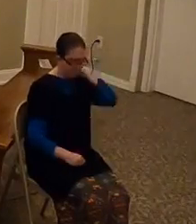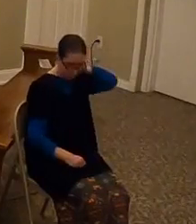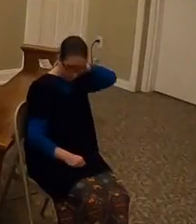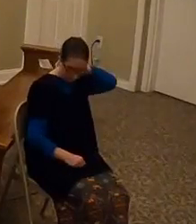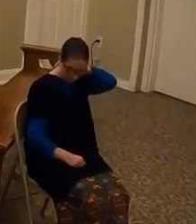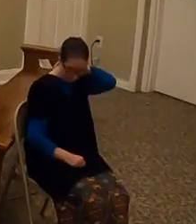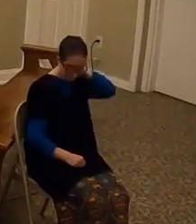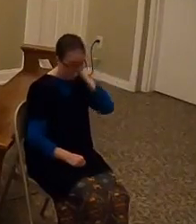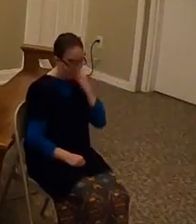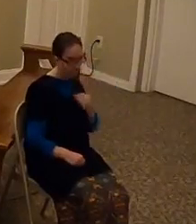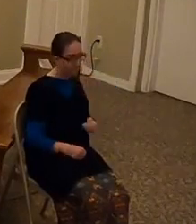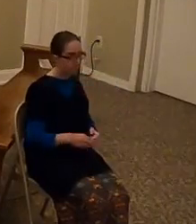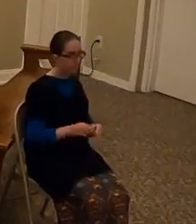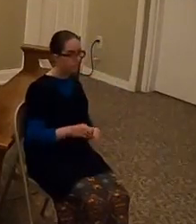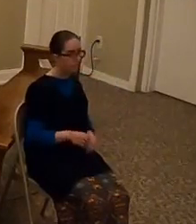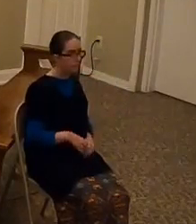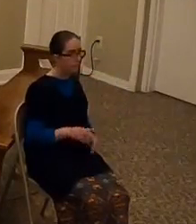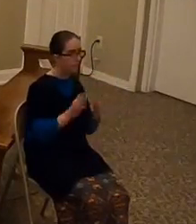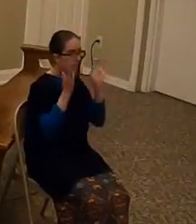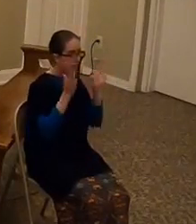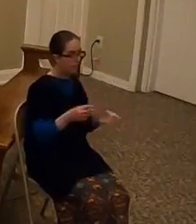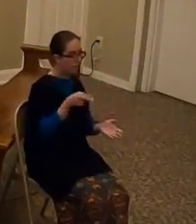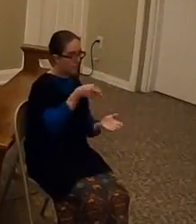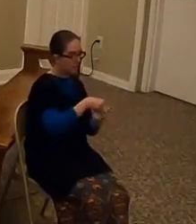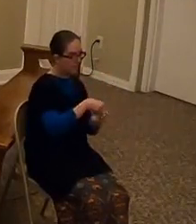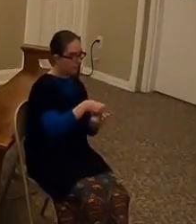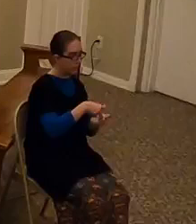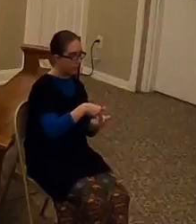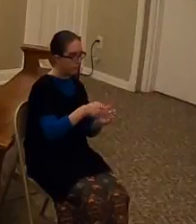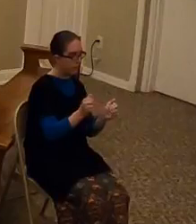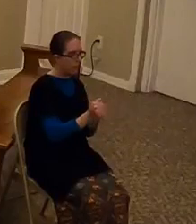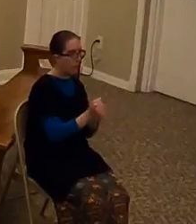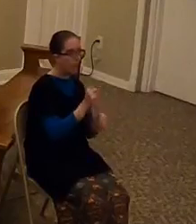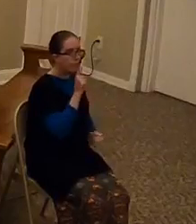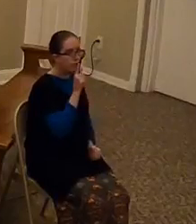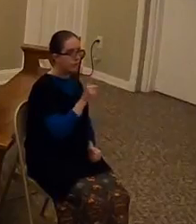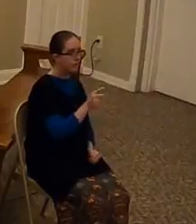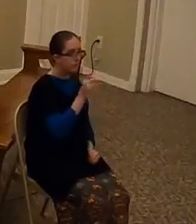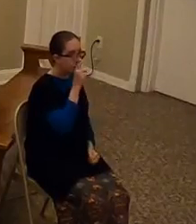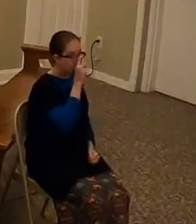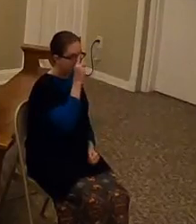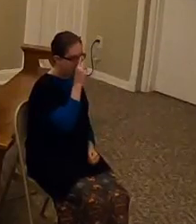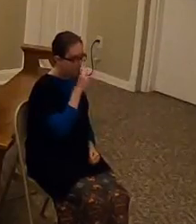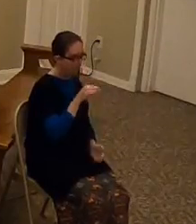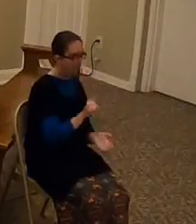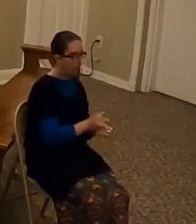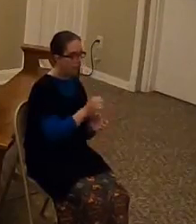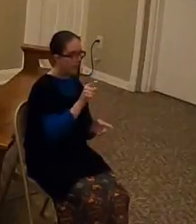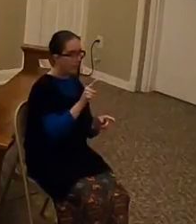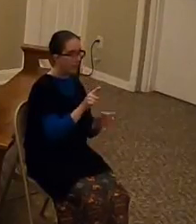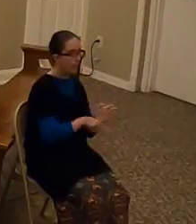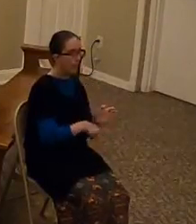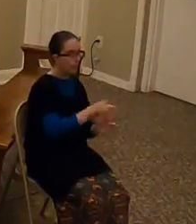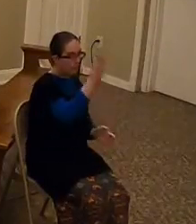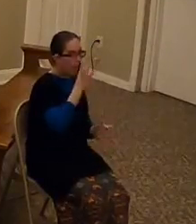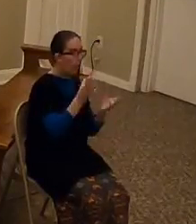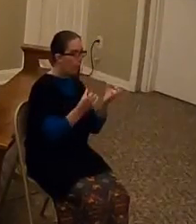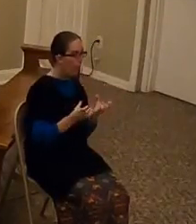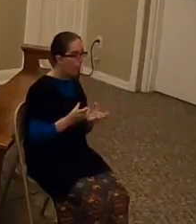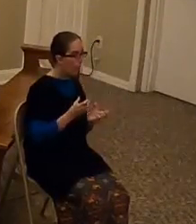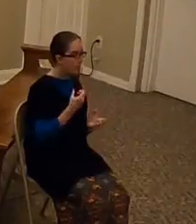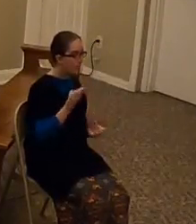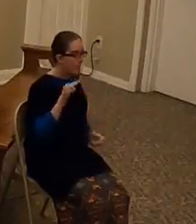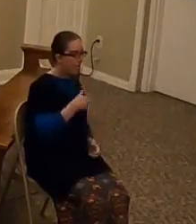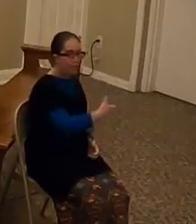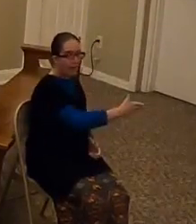had integrity. A person who stood in accord with truth. That's what God demands of